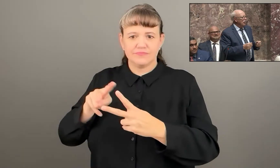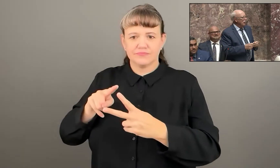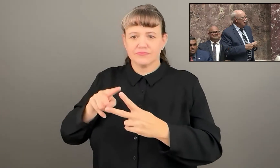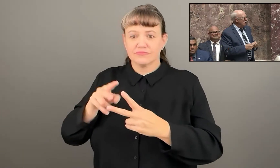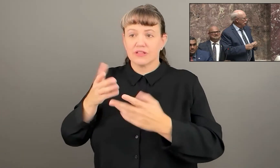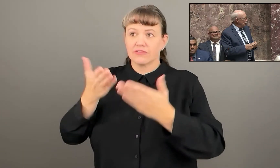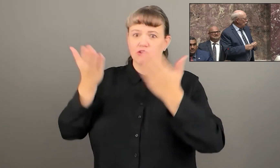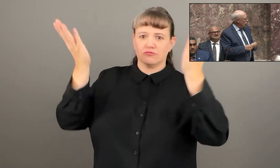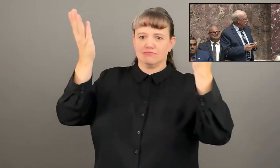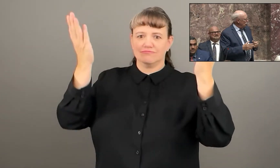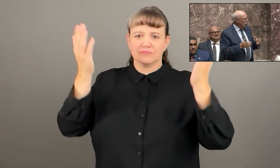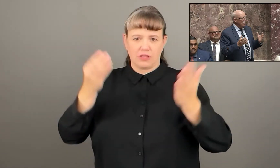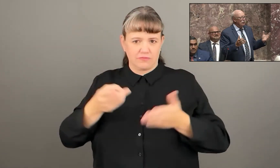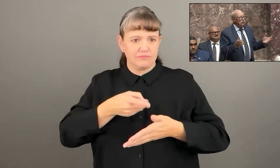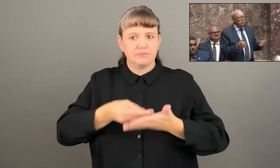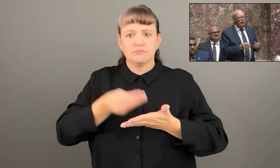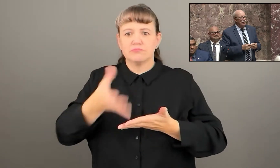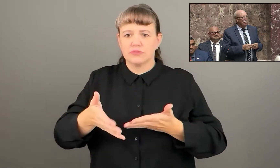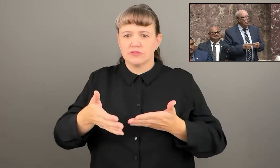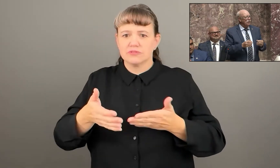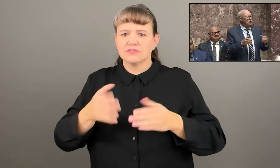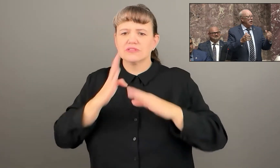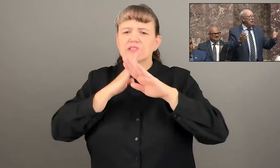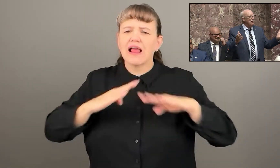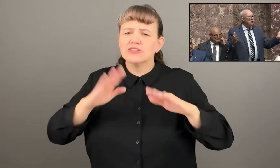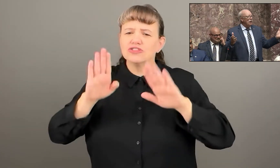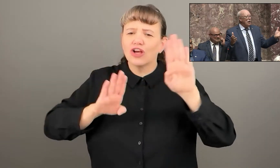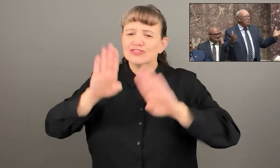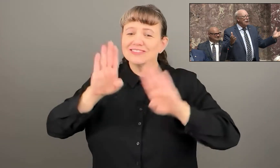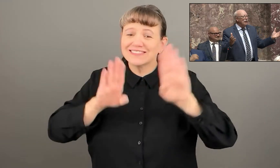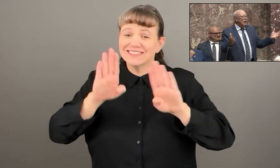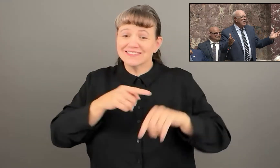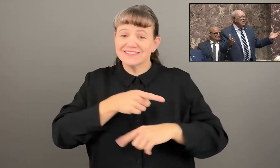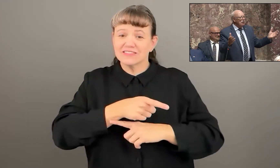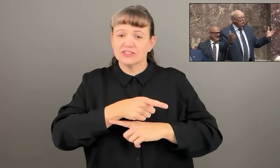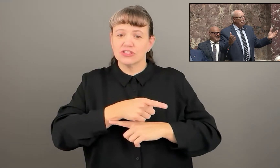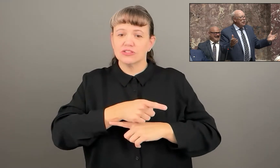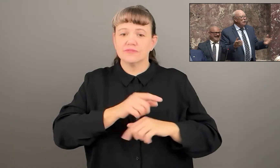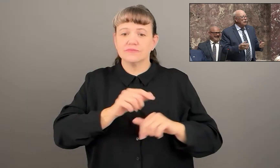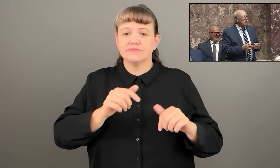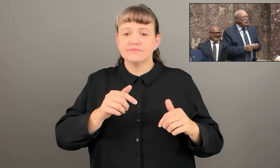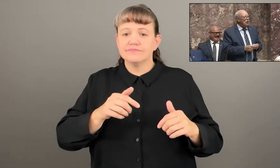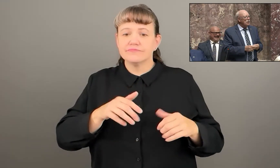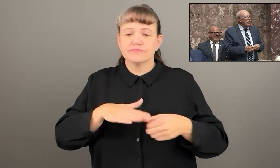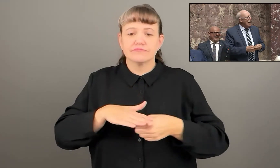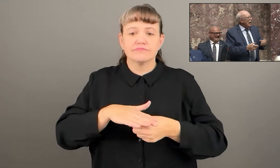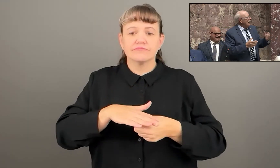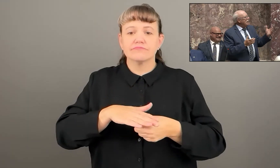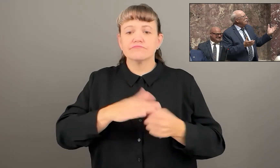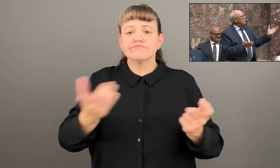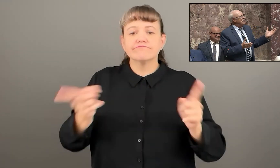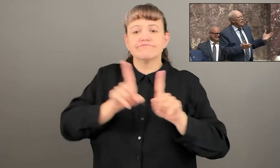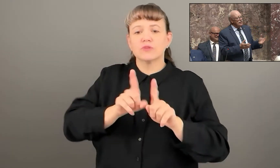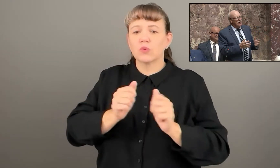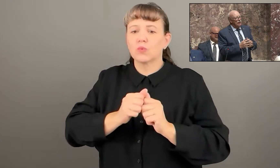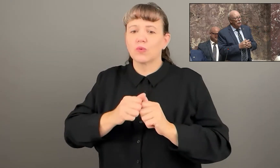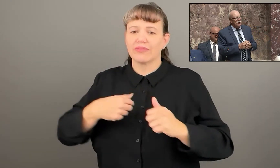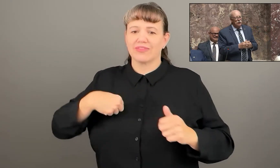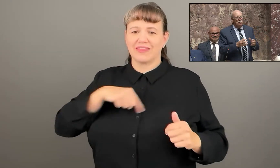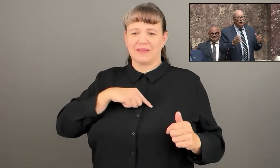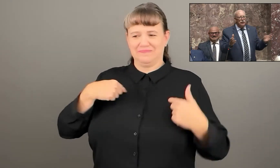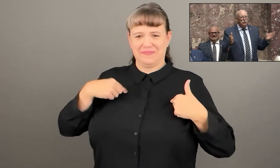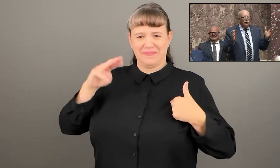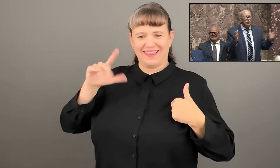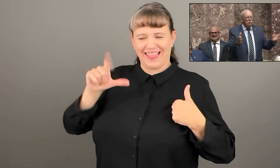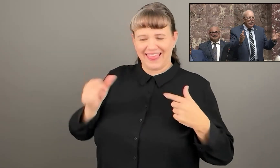in Badner-Tawasin, where you got to spend part of the day with MLA from Delta South and even attend